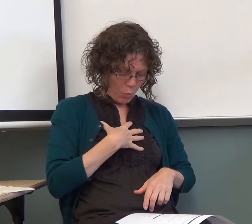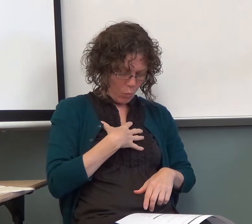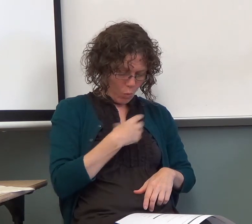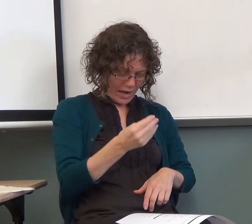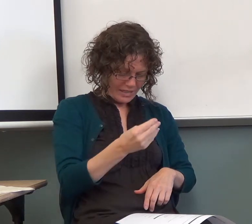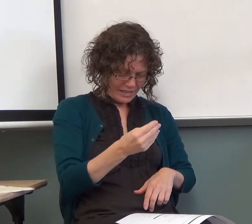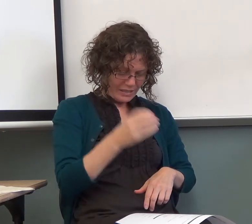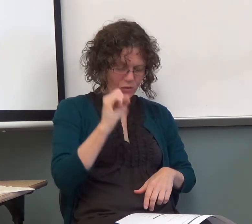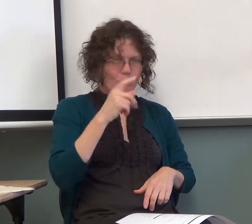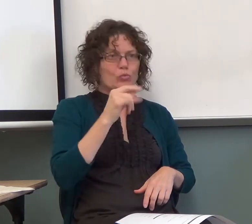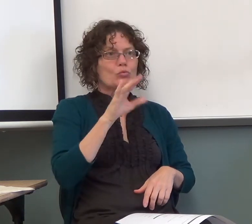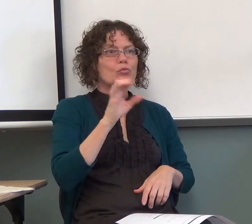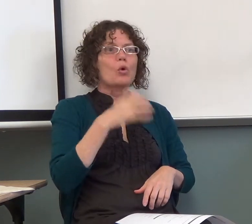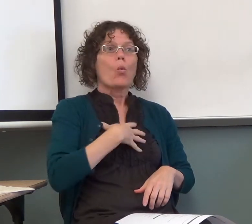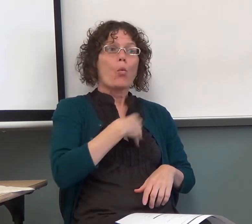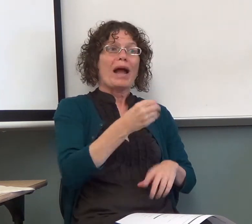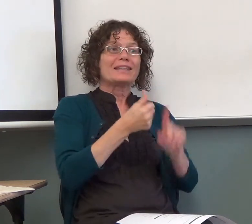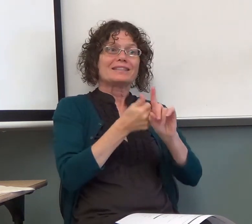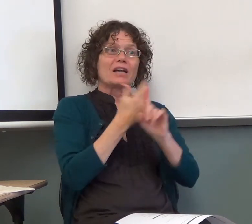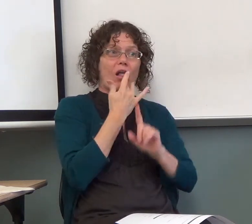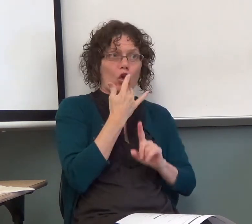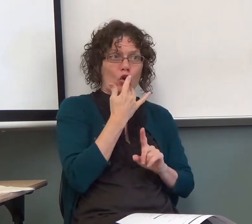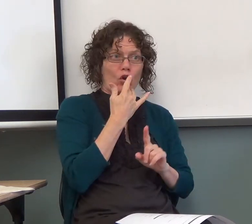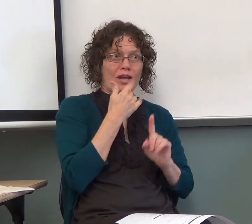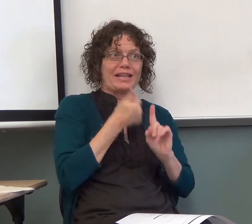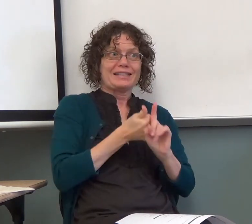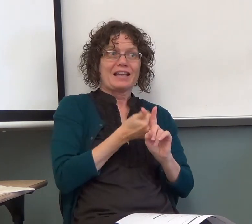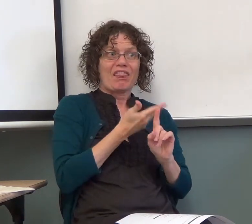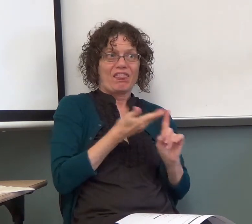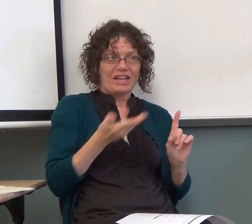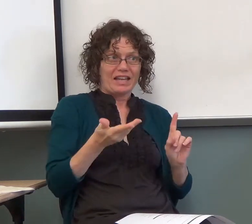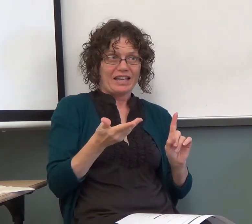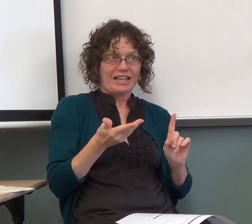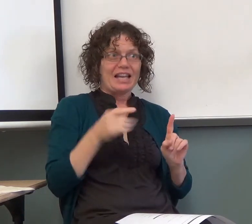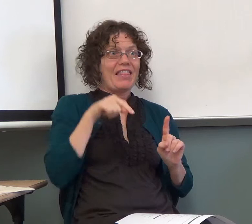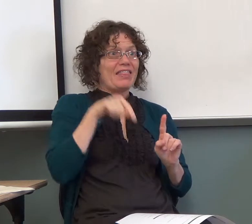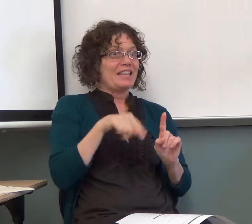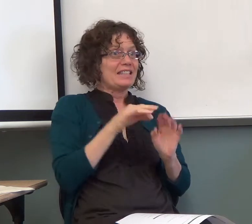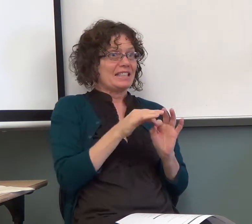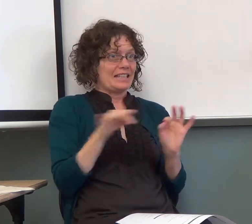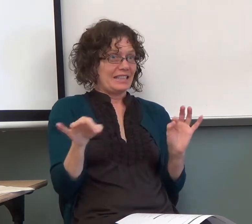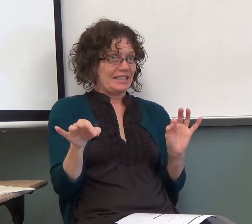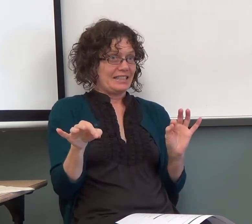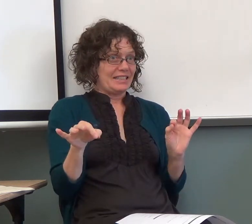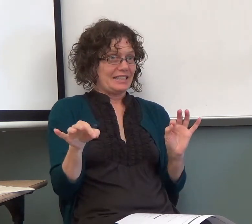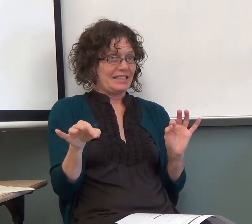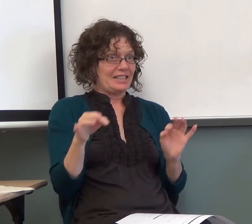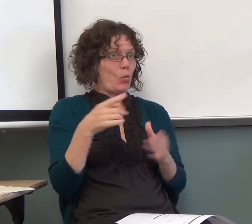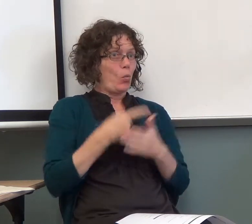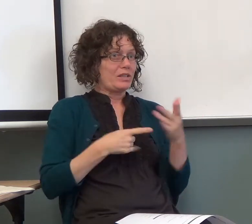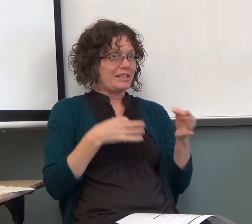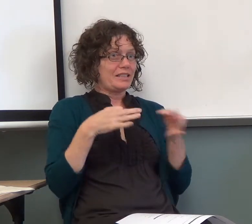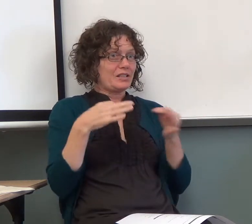White is a color. It's a thing. But in this sentence, what is it describing? The thing.